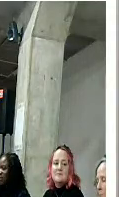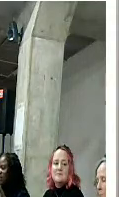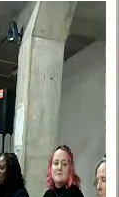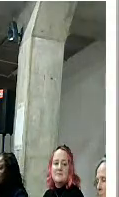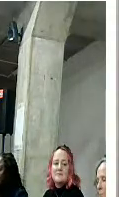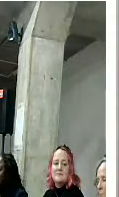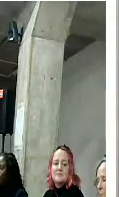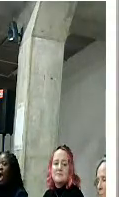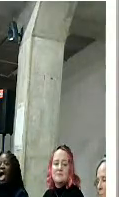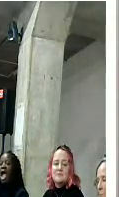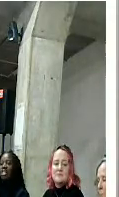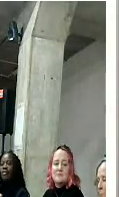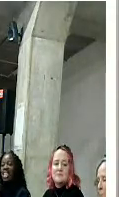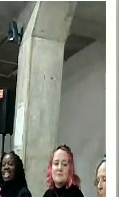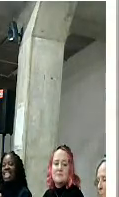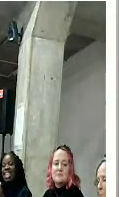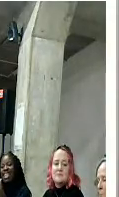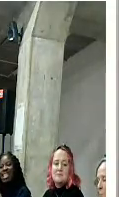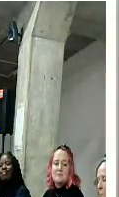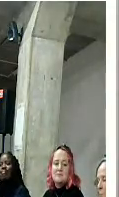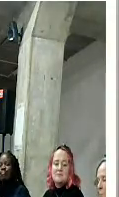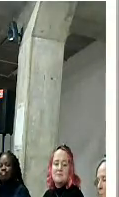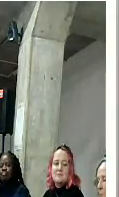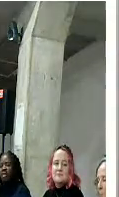also think together